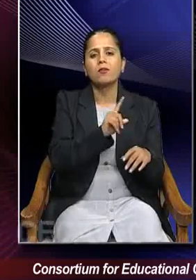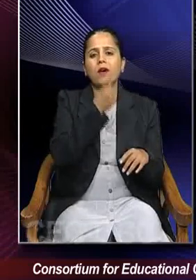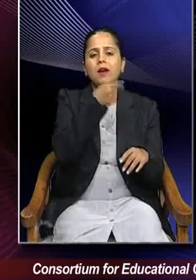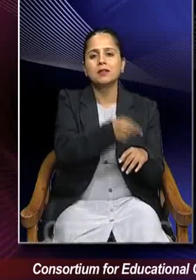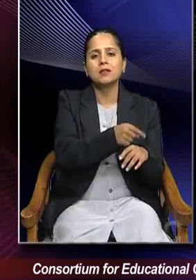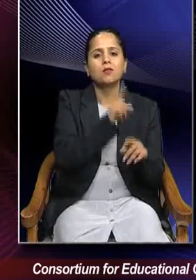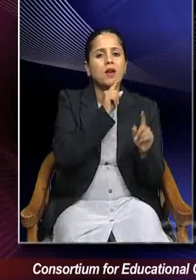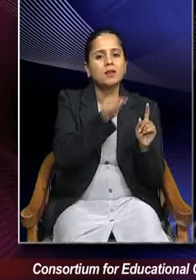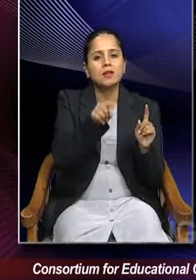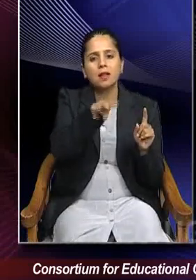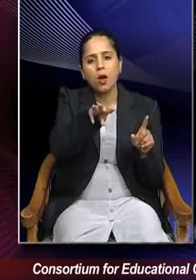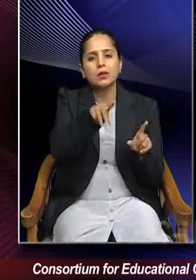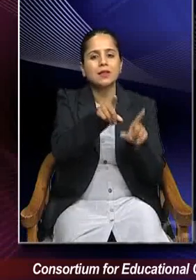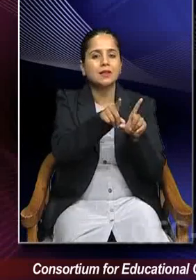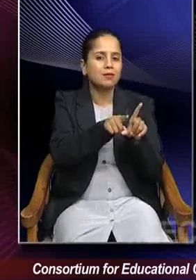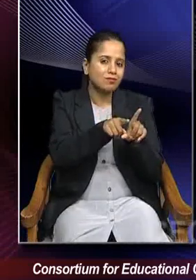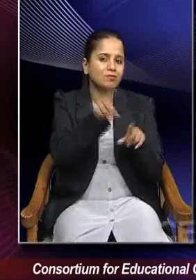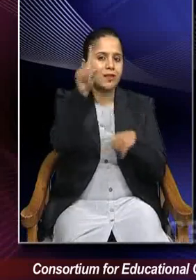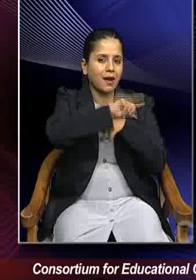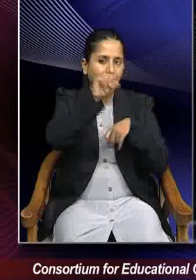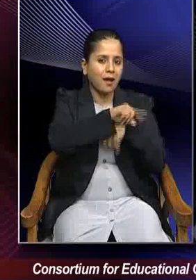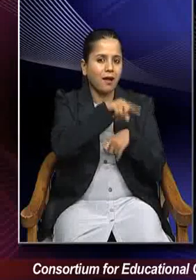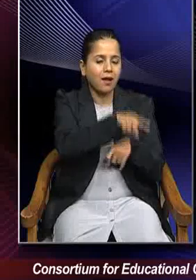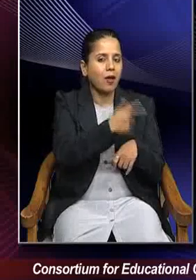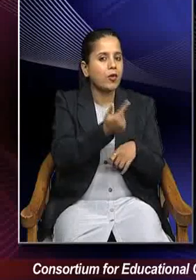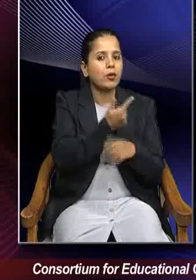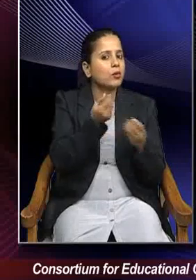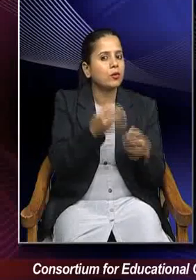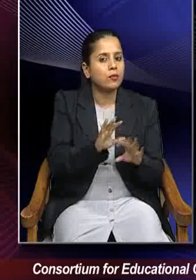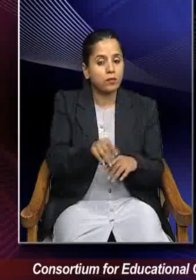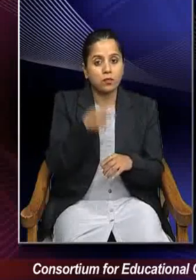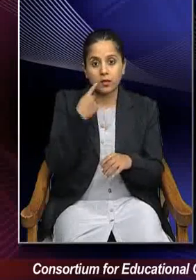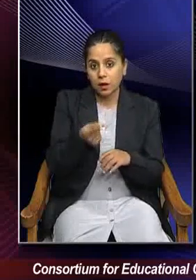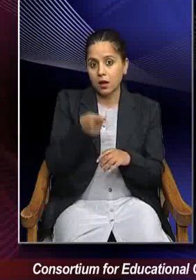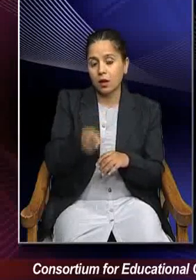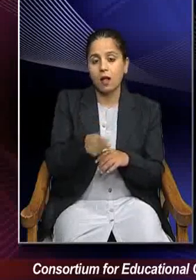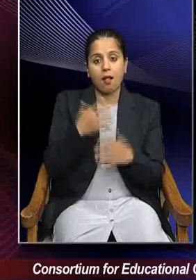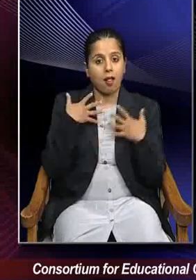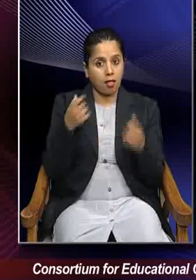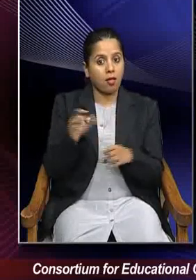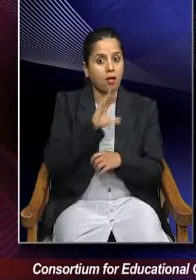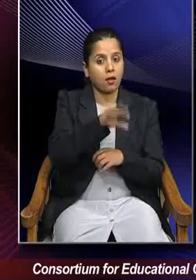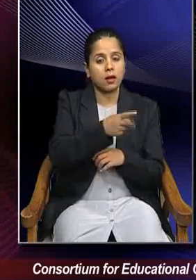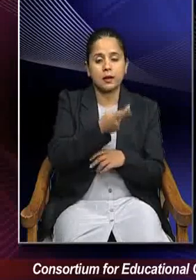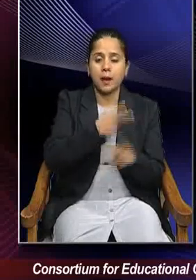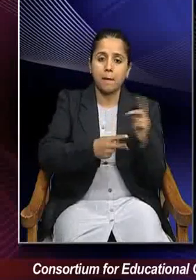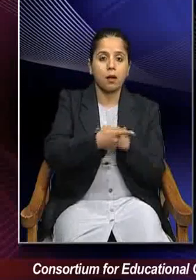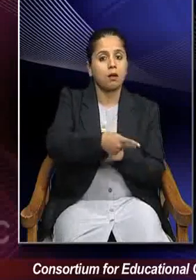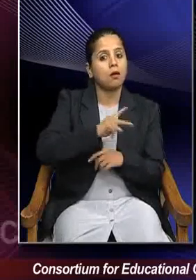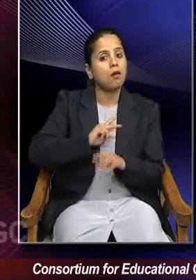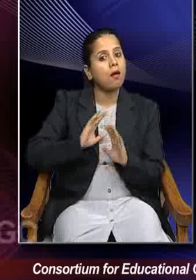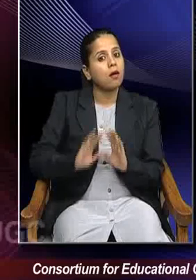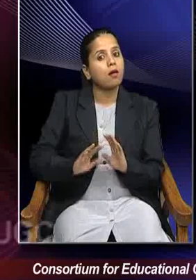of the first 1,000 years. So in this way, investing in health has multiple returns. And today